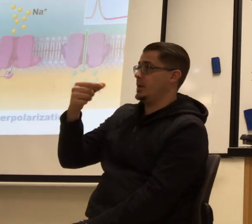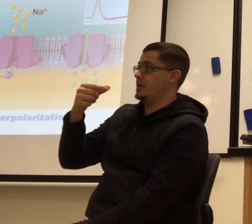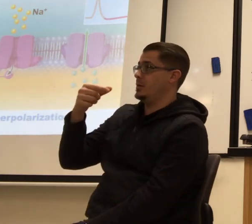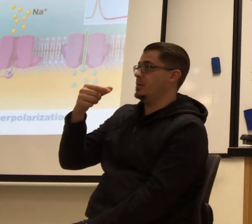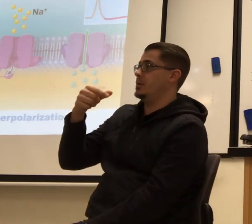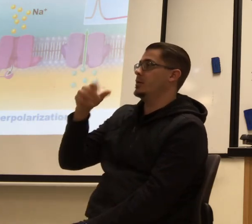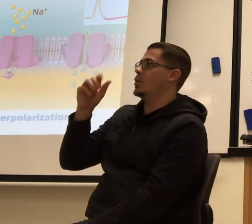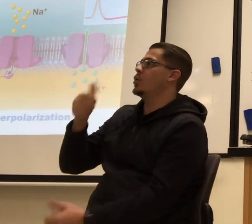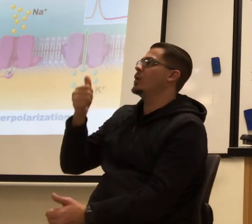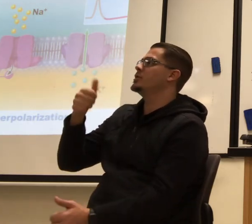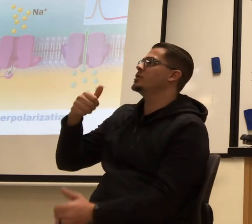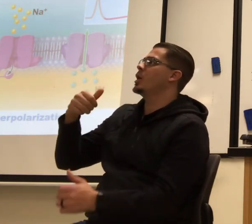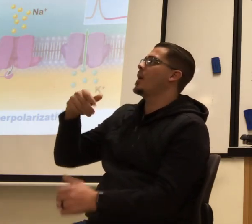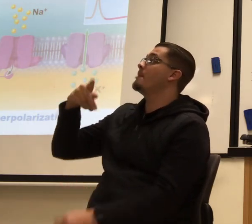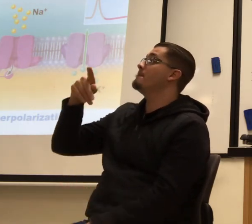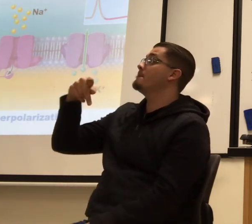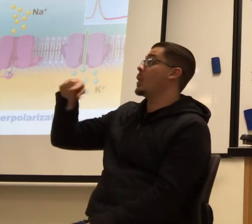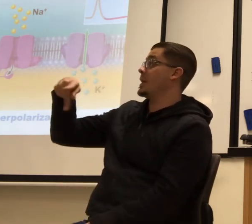For number 4,